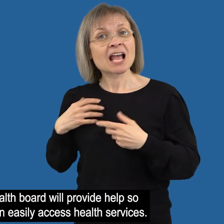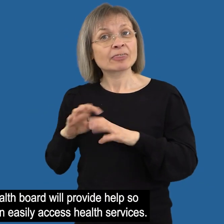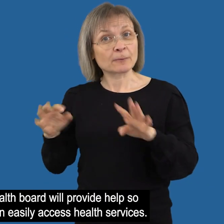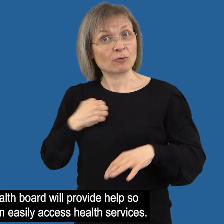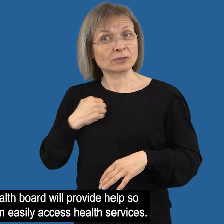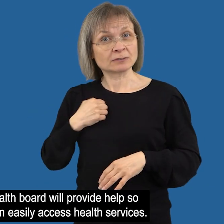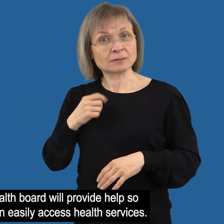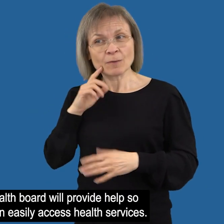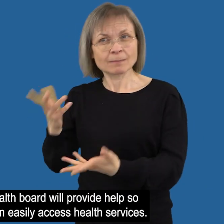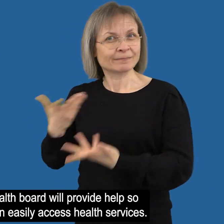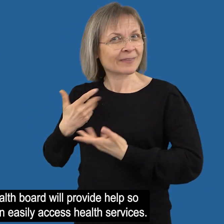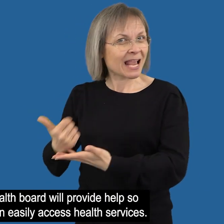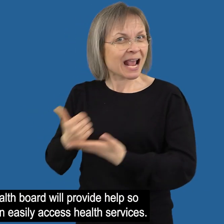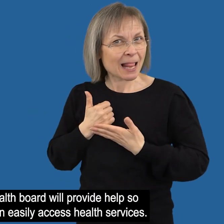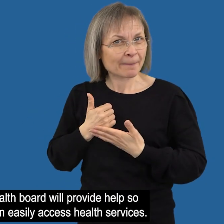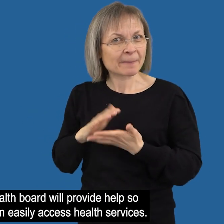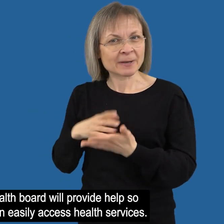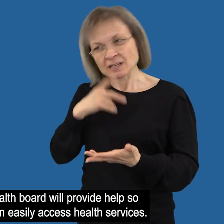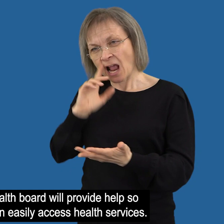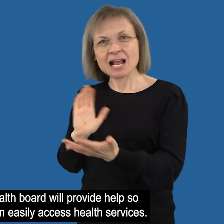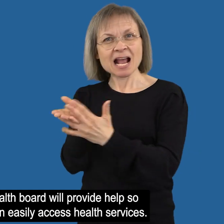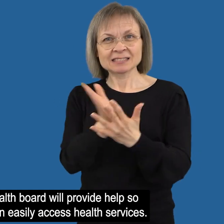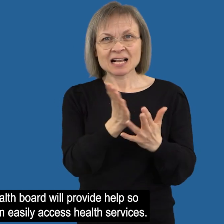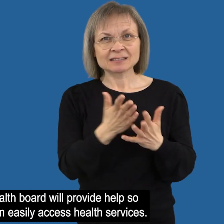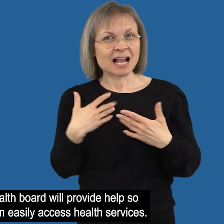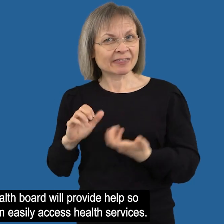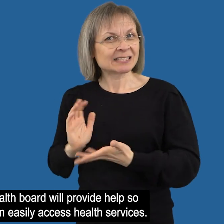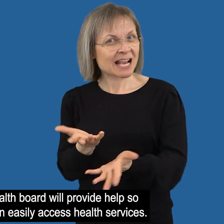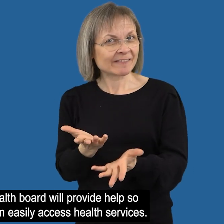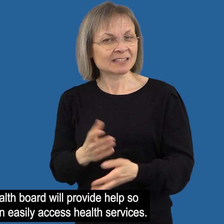My health board will provide help so that I can easily access health services.